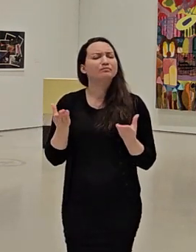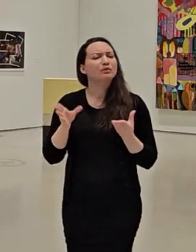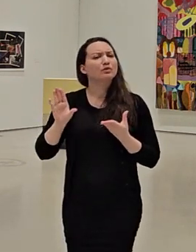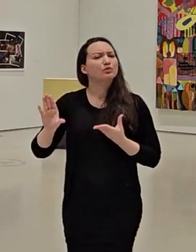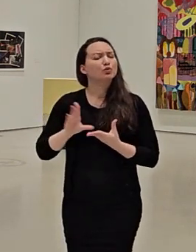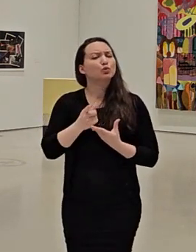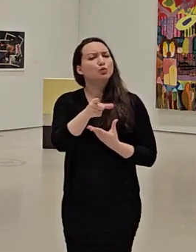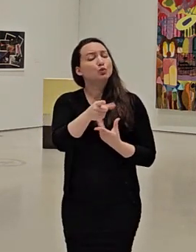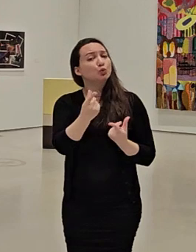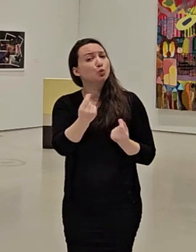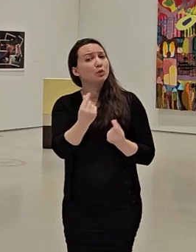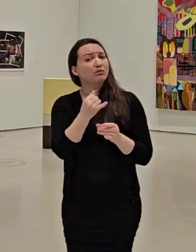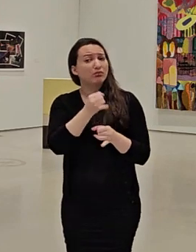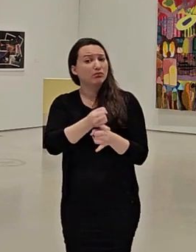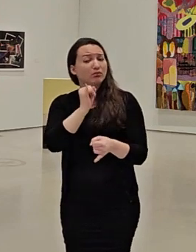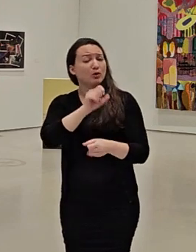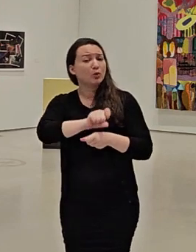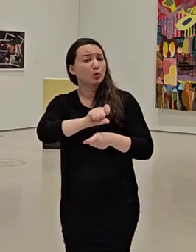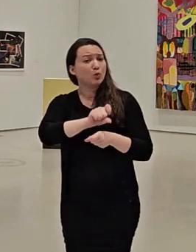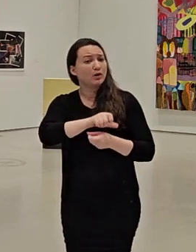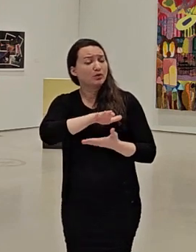of work in school?